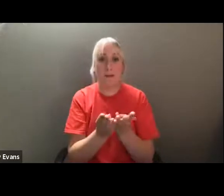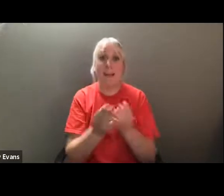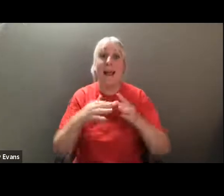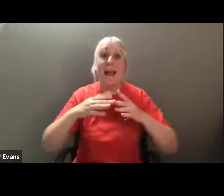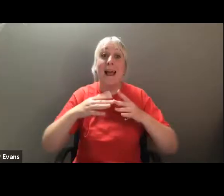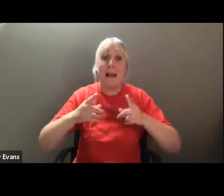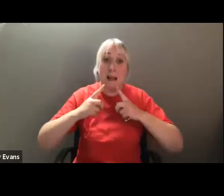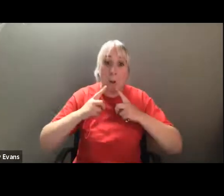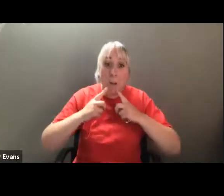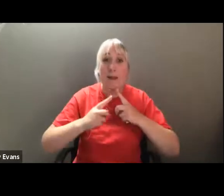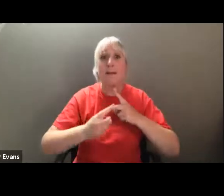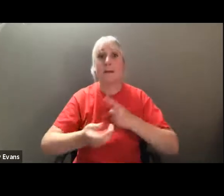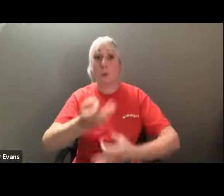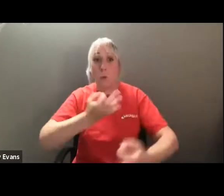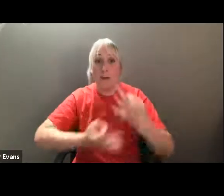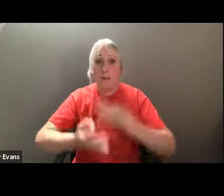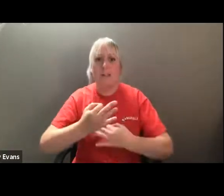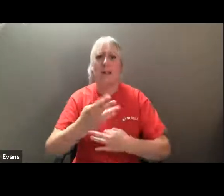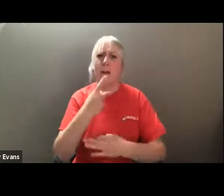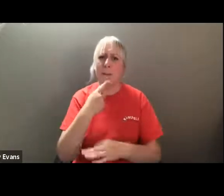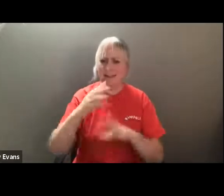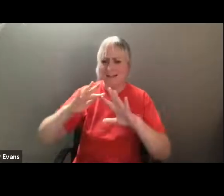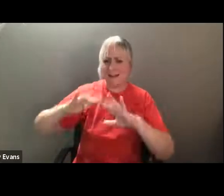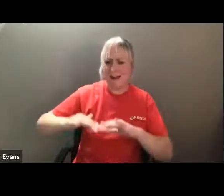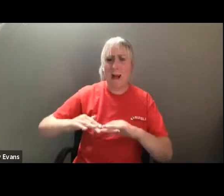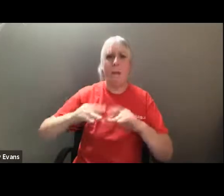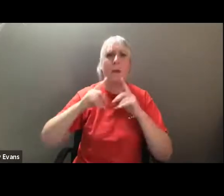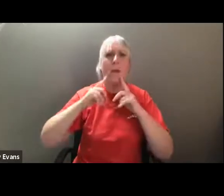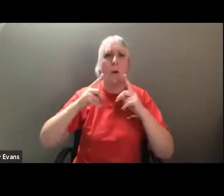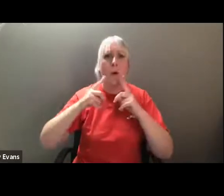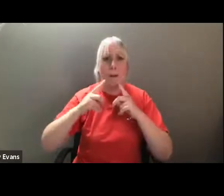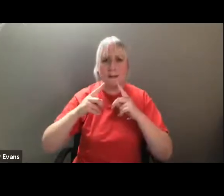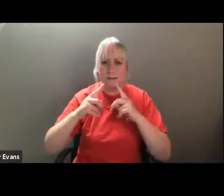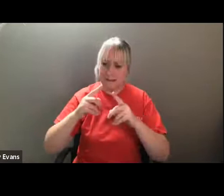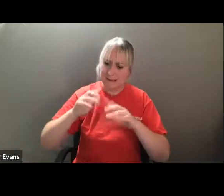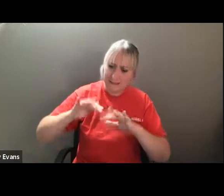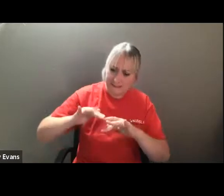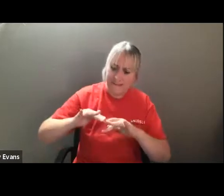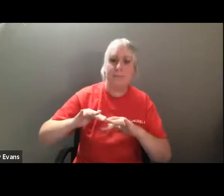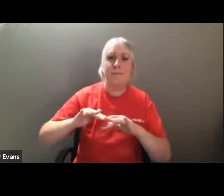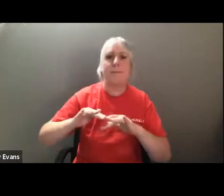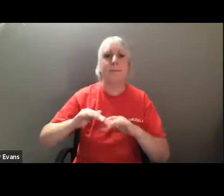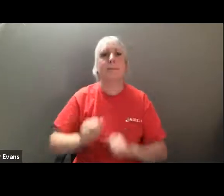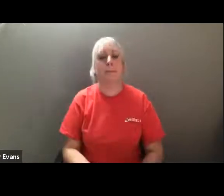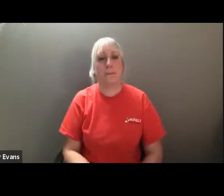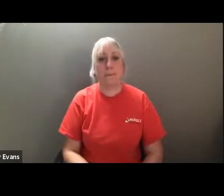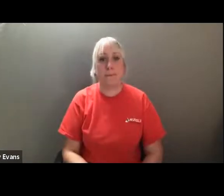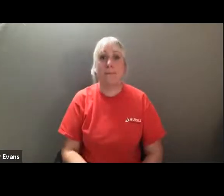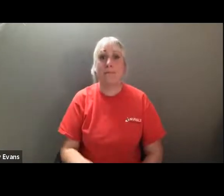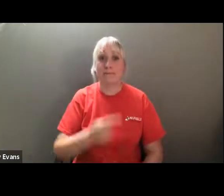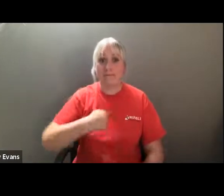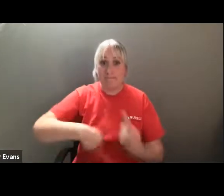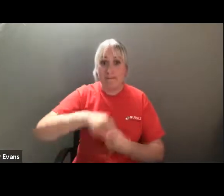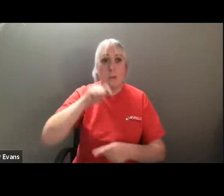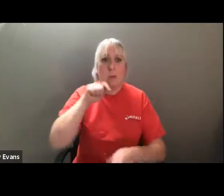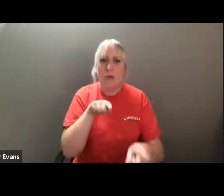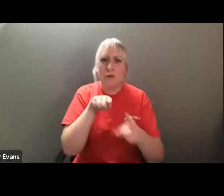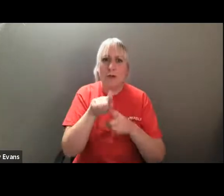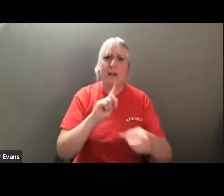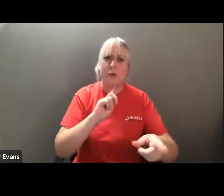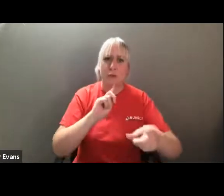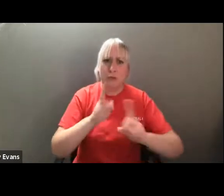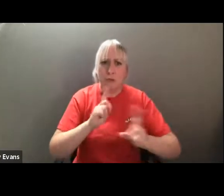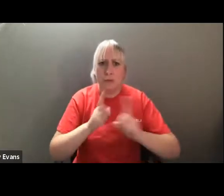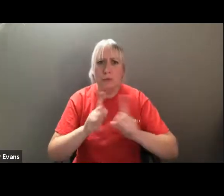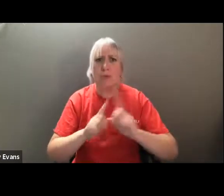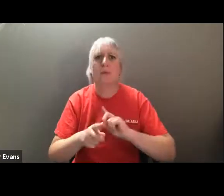tonight, please use the comments section of whatever platform you're using to view the meeting. And we'll try to pick up as many of these as